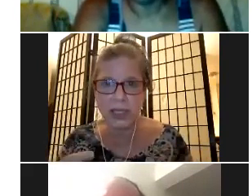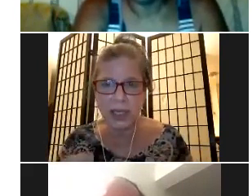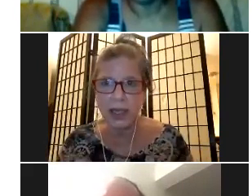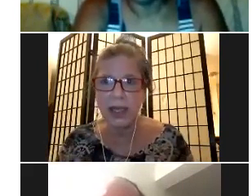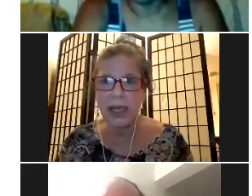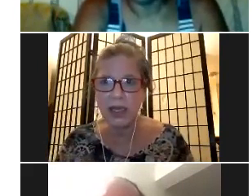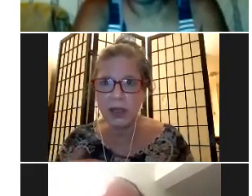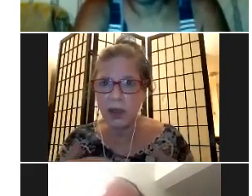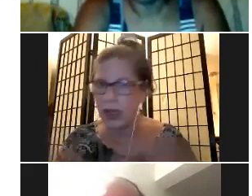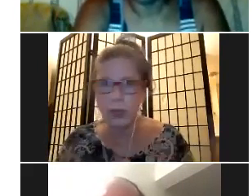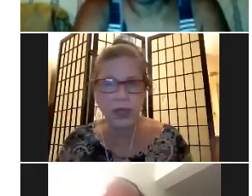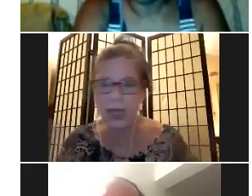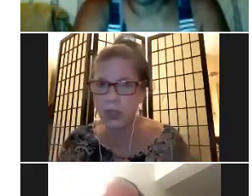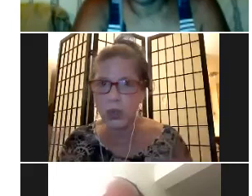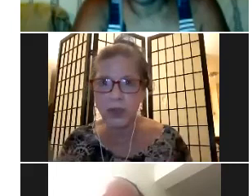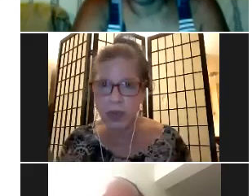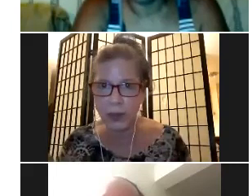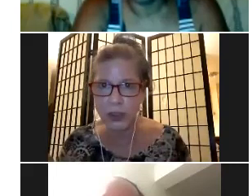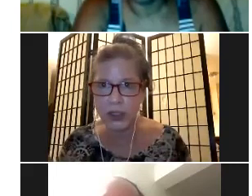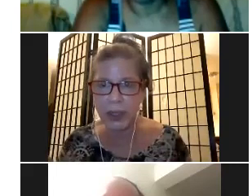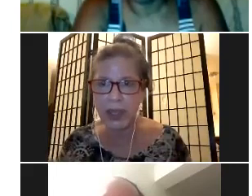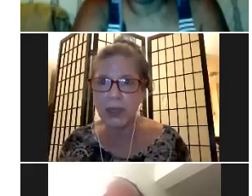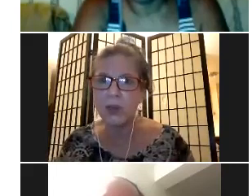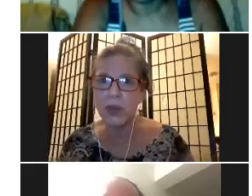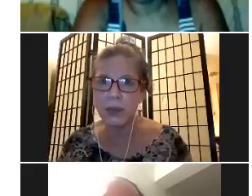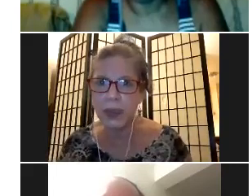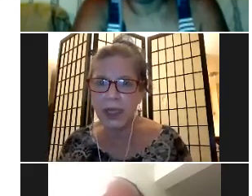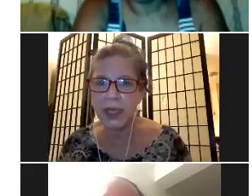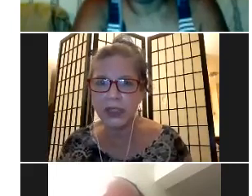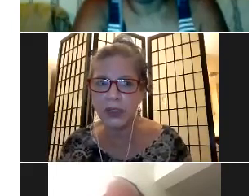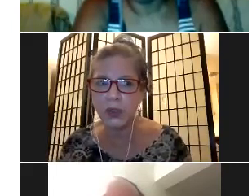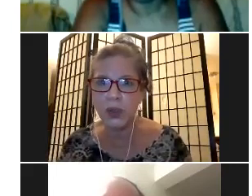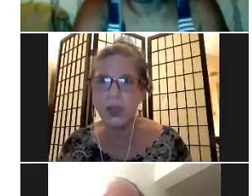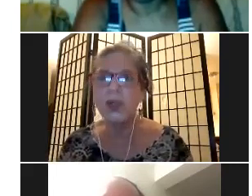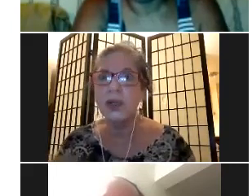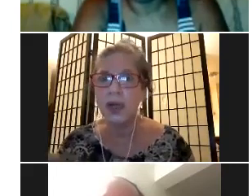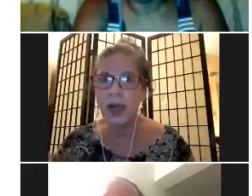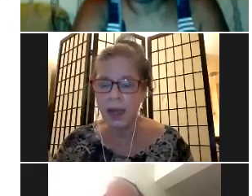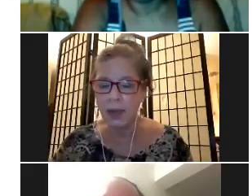is in our communication, whatever language you speak, when I'm speaking to